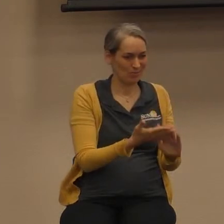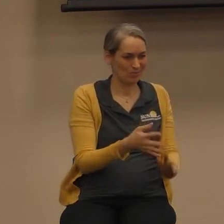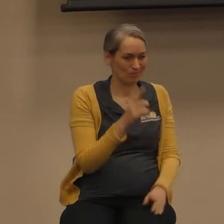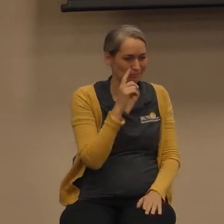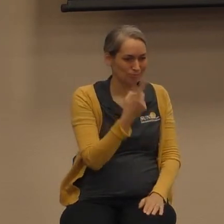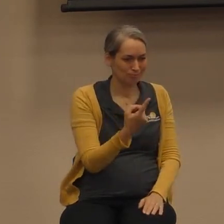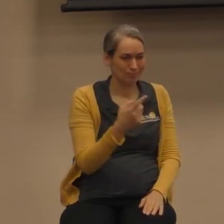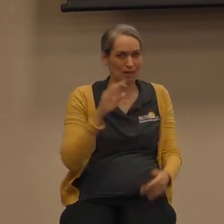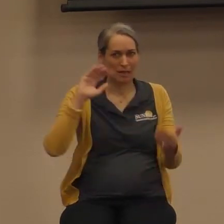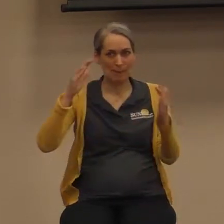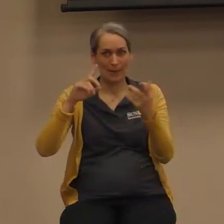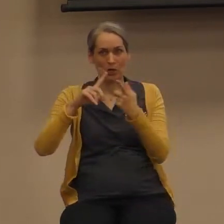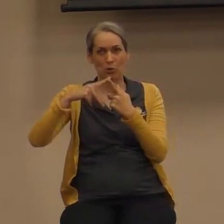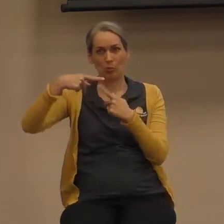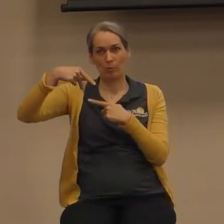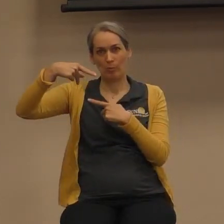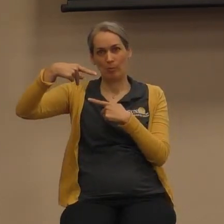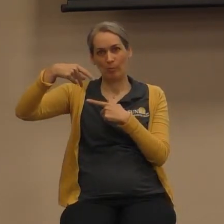So